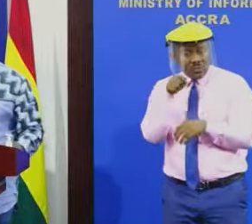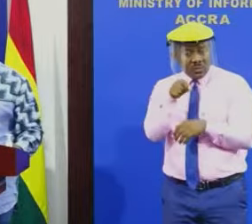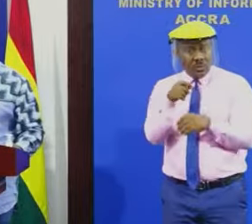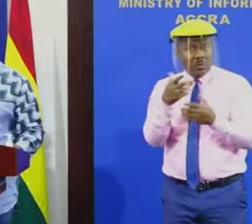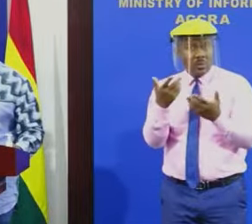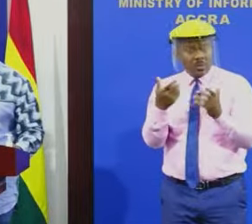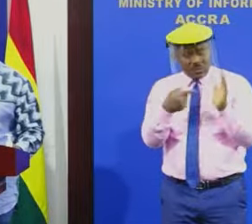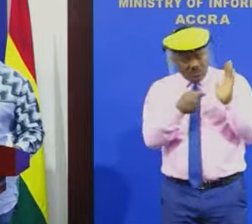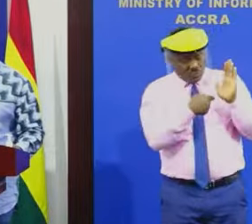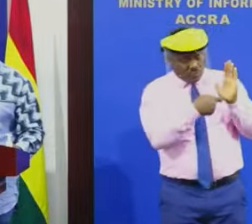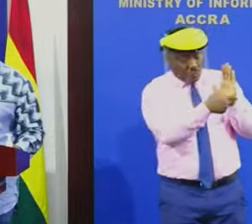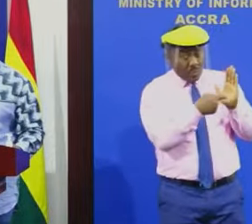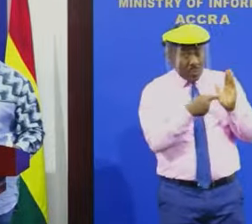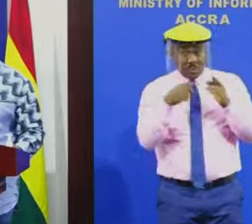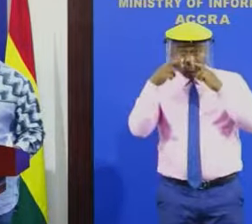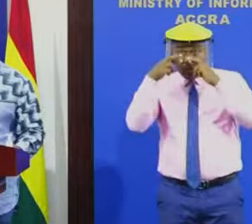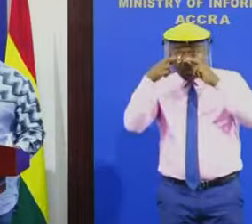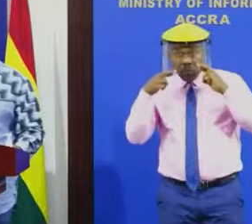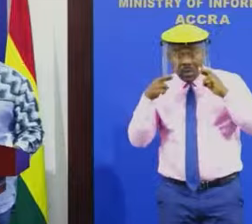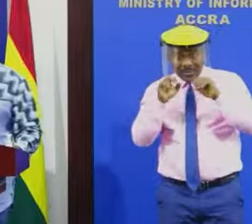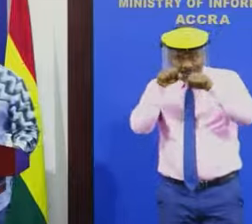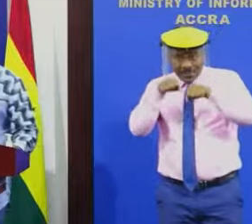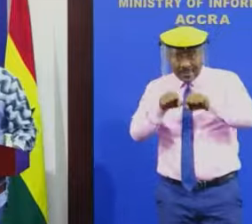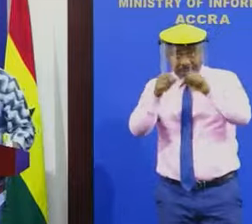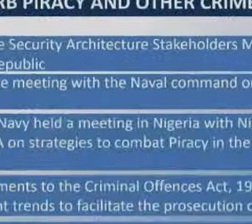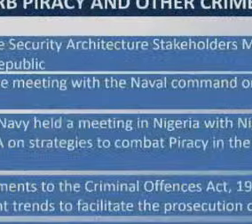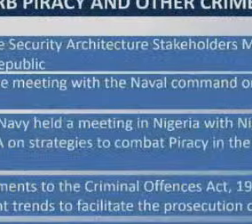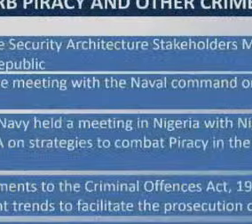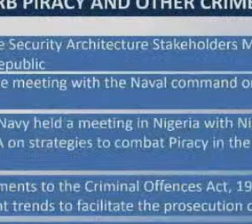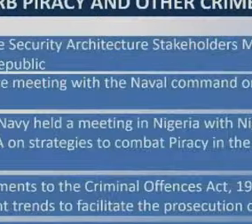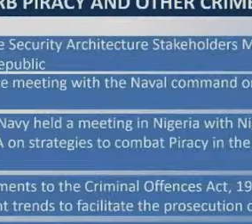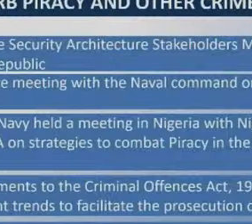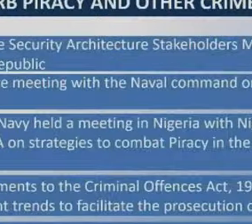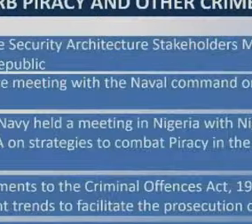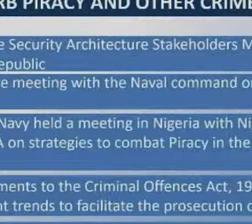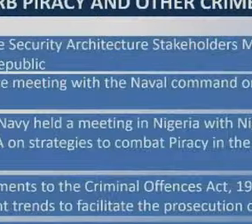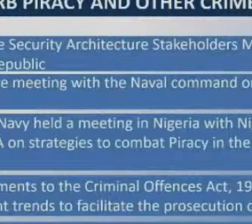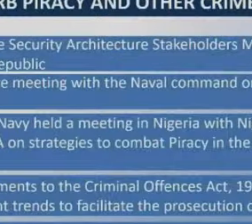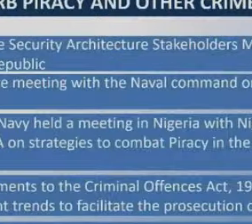this threat of piracy is stemmed or controlled.